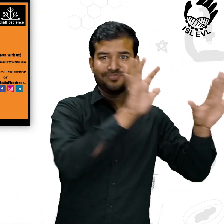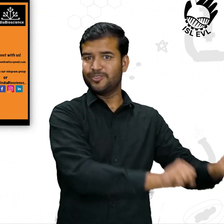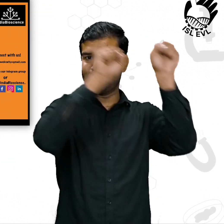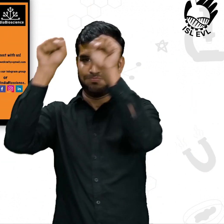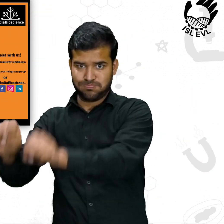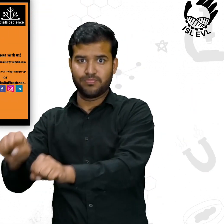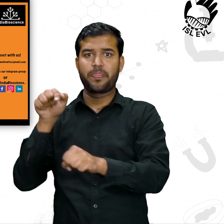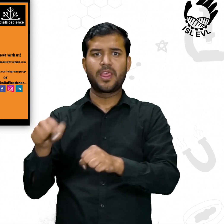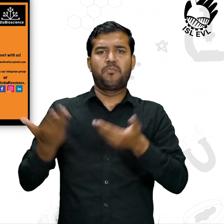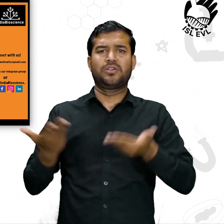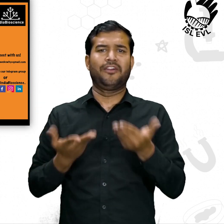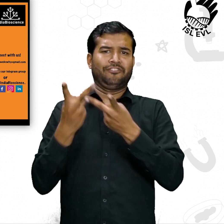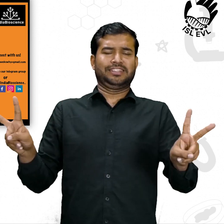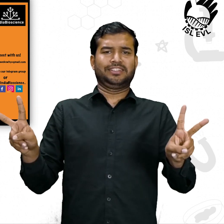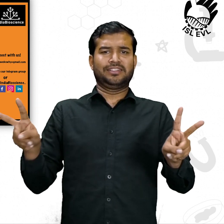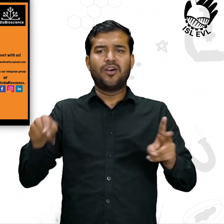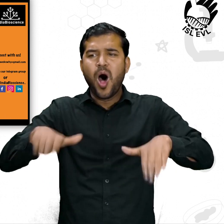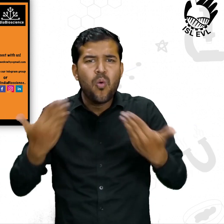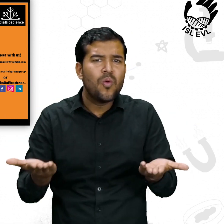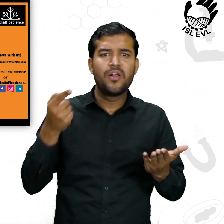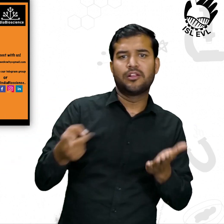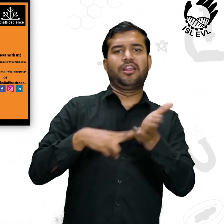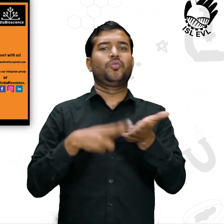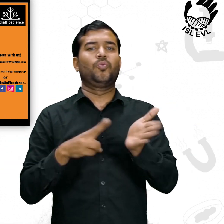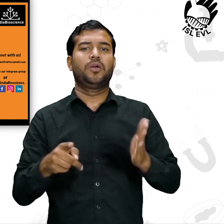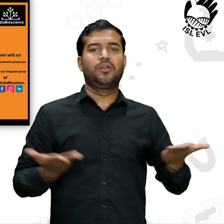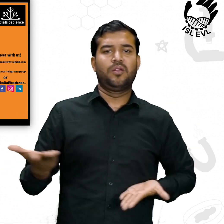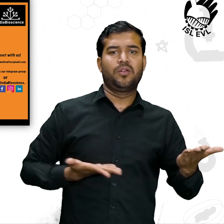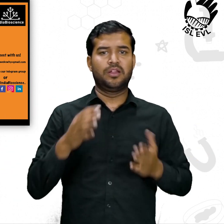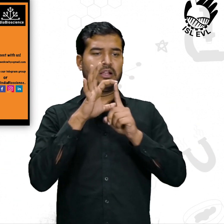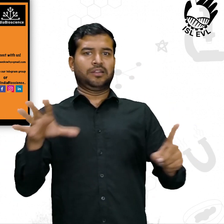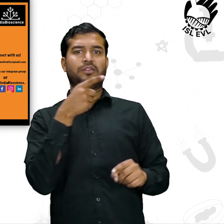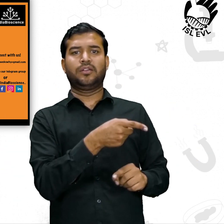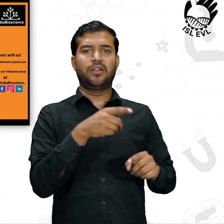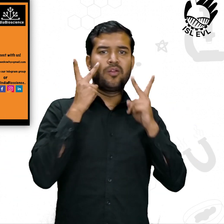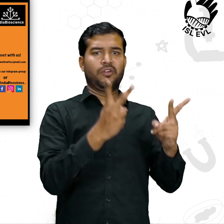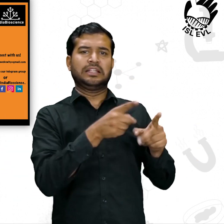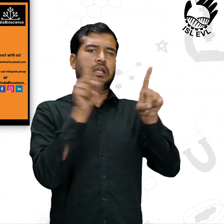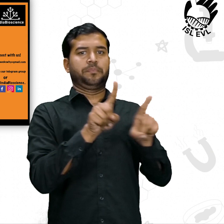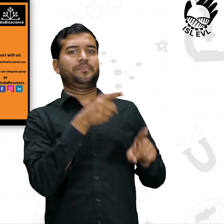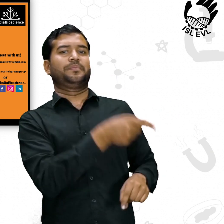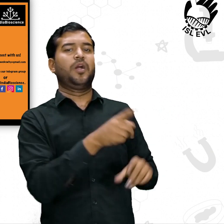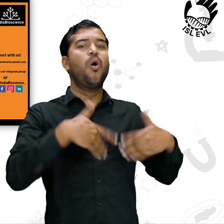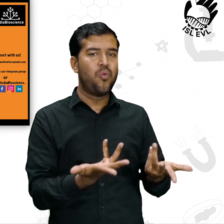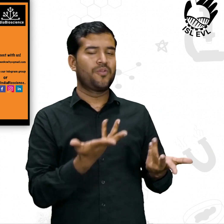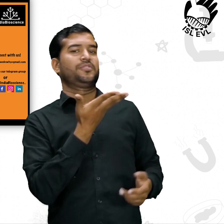a zoo. Okay, yeah. So even if you see wildlife biology, it can have various aspects to it. Some